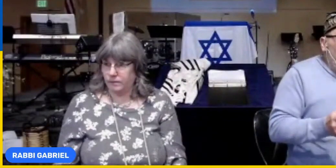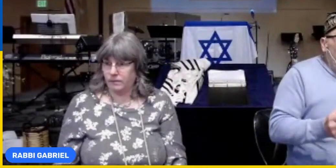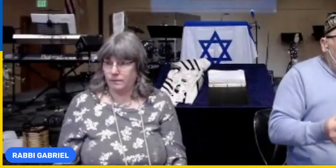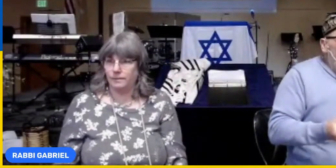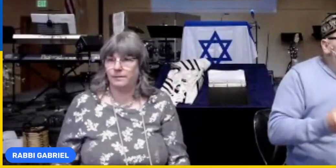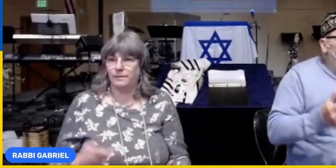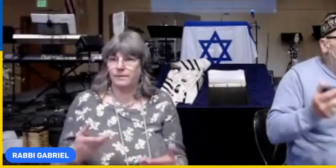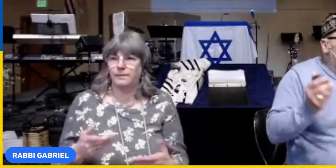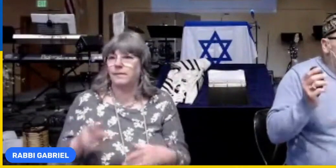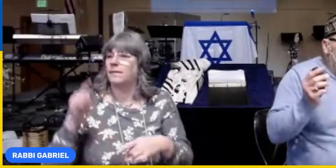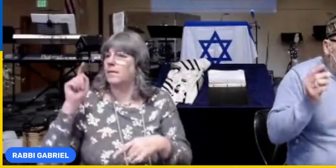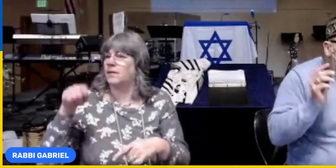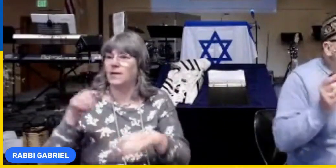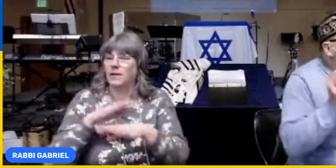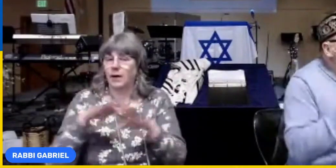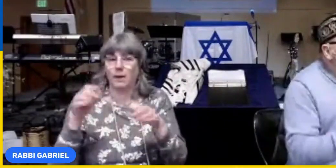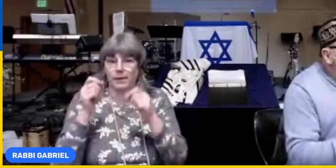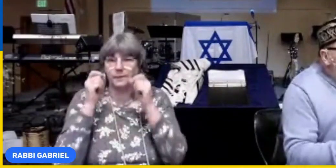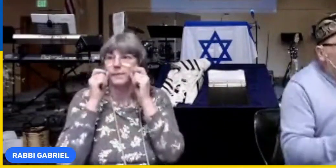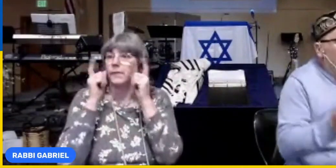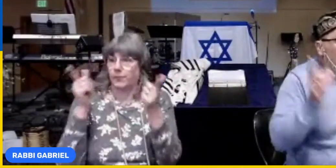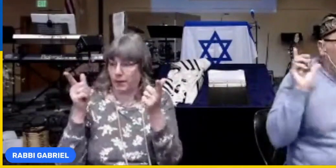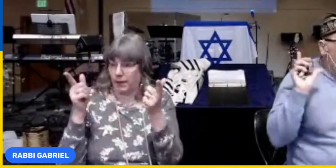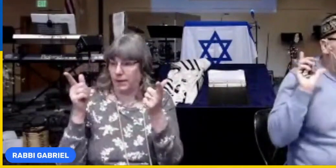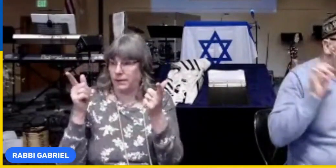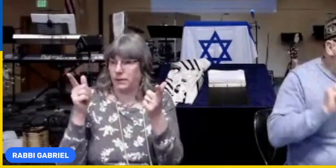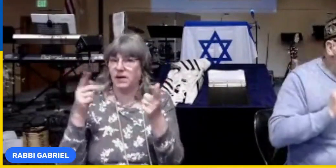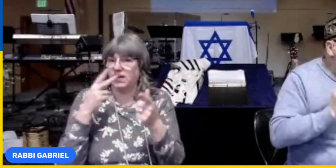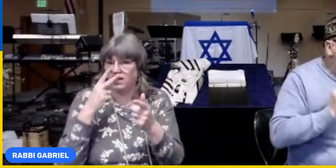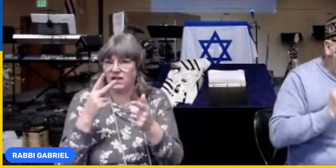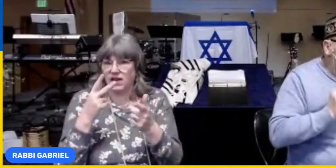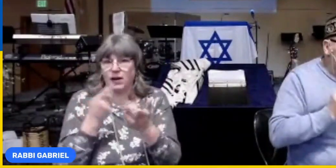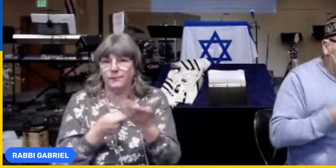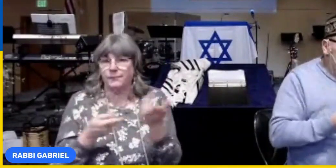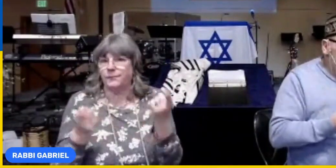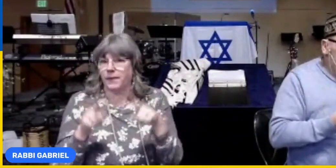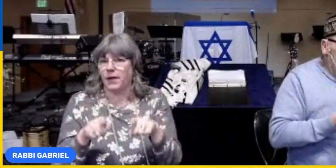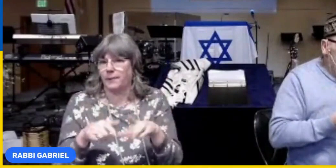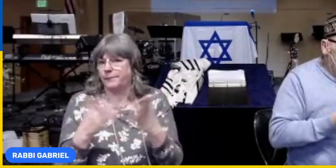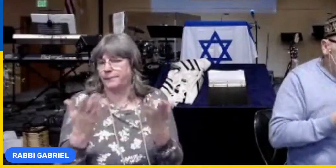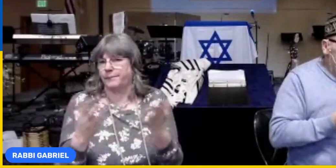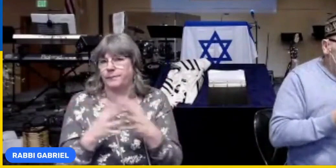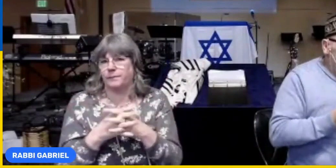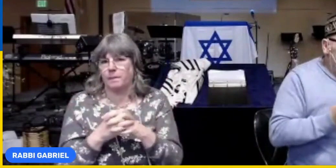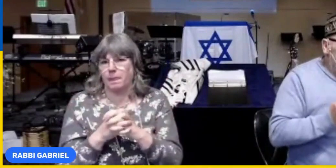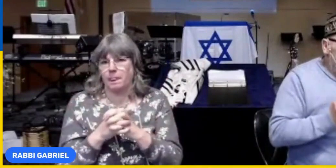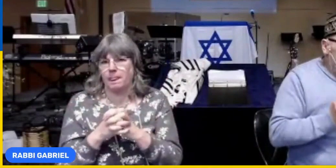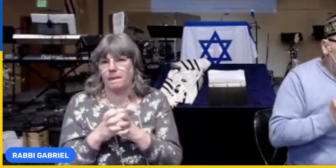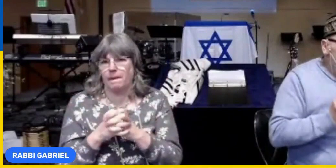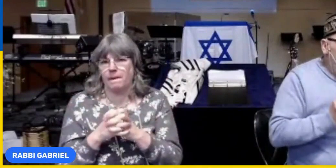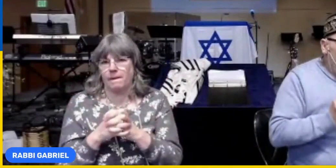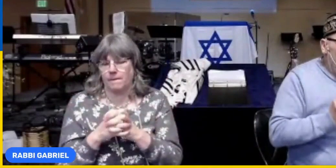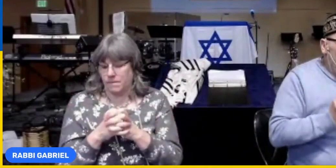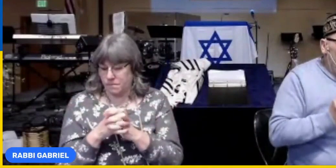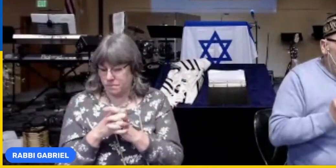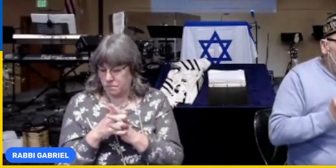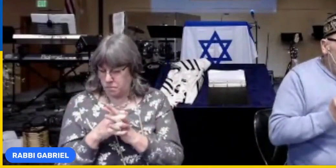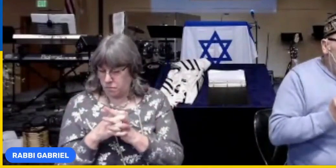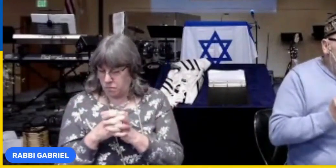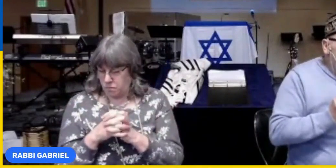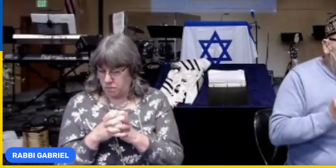So we should not be appalled. We should not be surprised to see things like this that comes on the